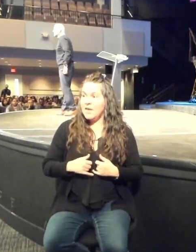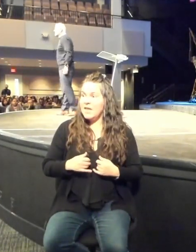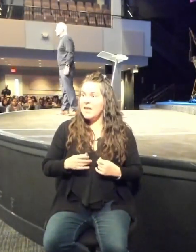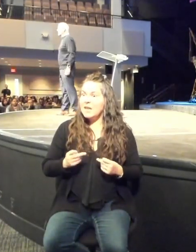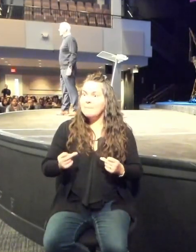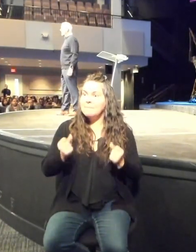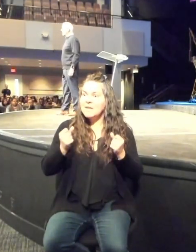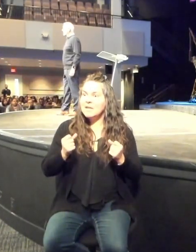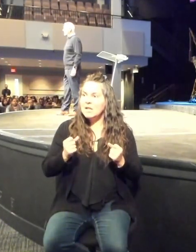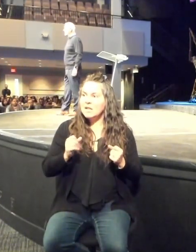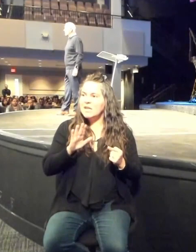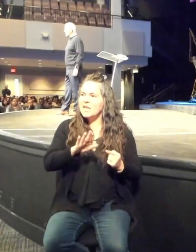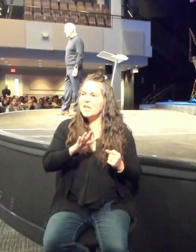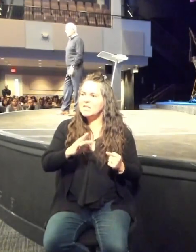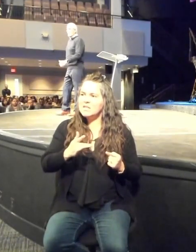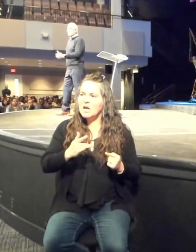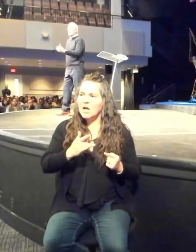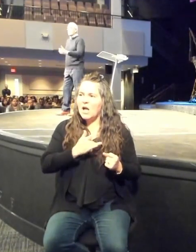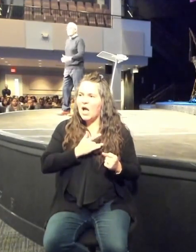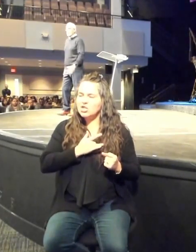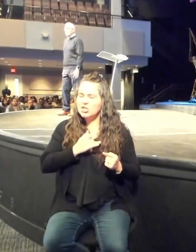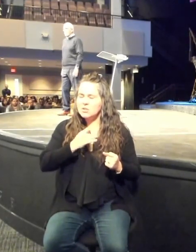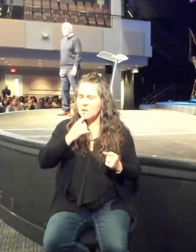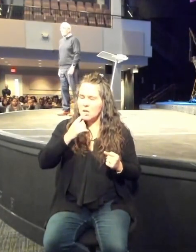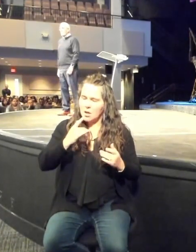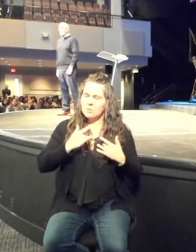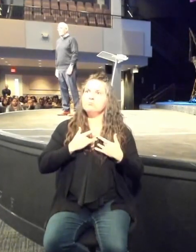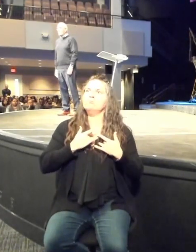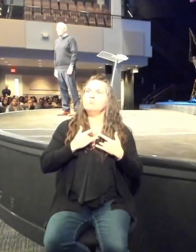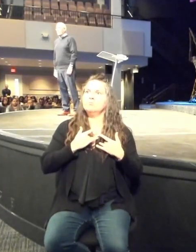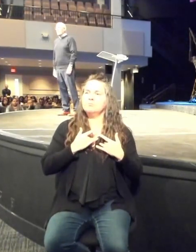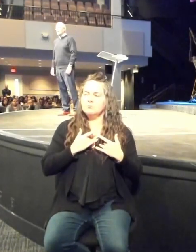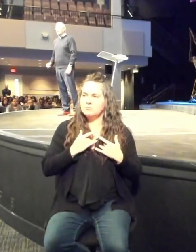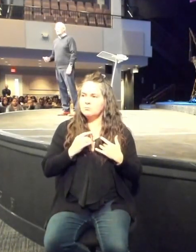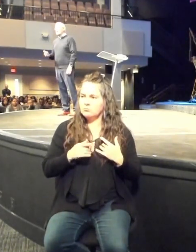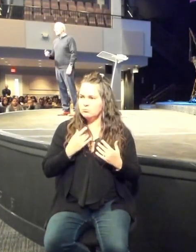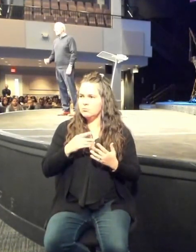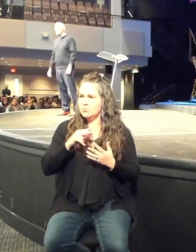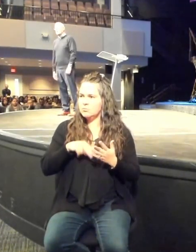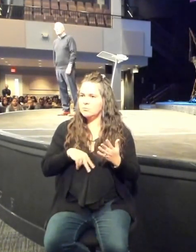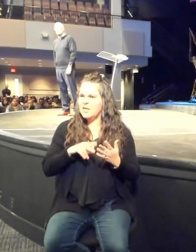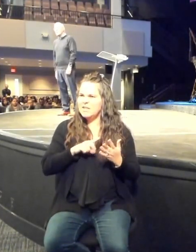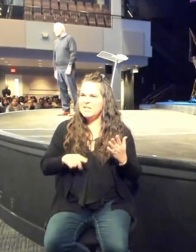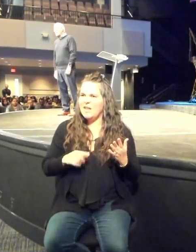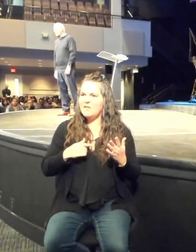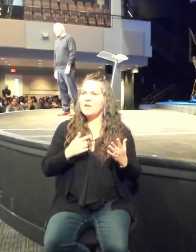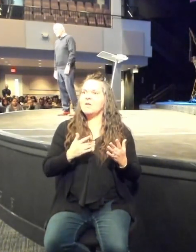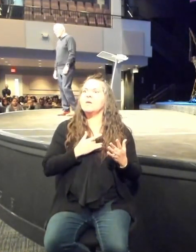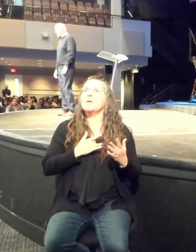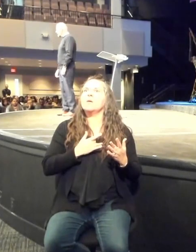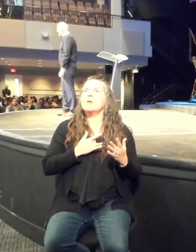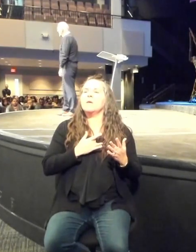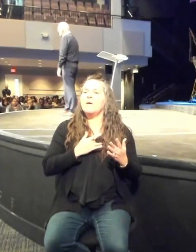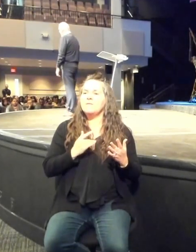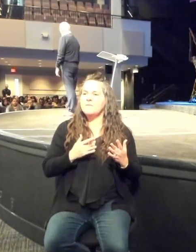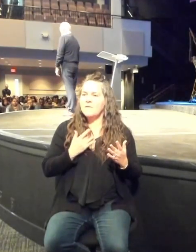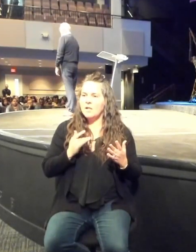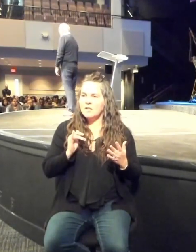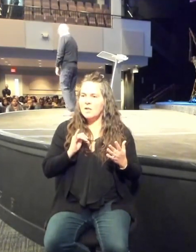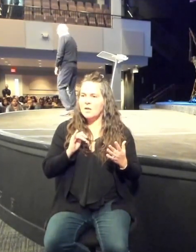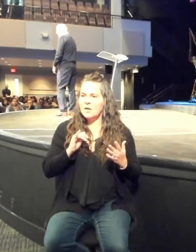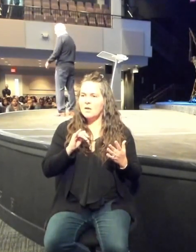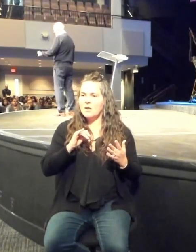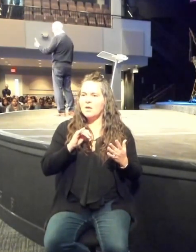conscience struck him. Read it in 1 Samuel chapter 24. And he realized, oh, why did I do